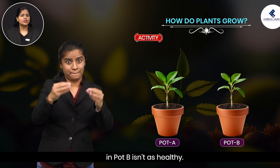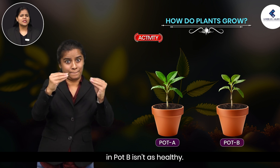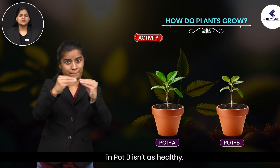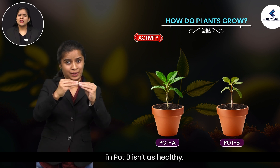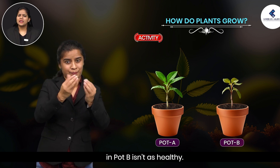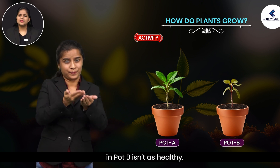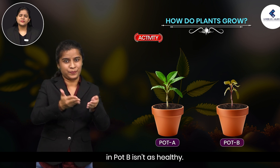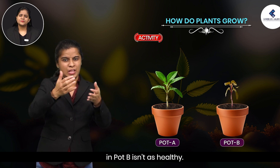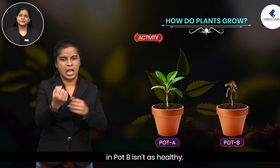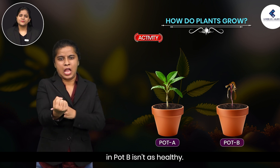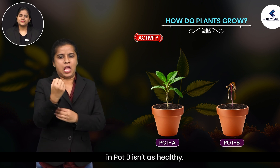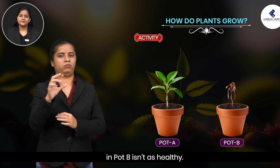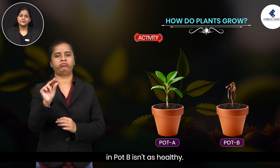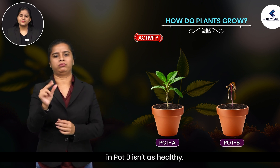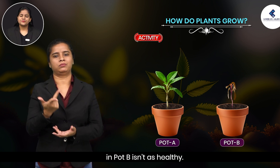is not as healthy.